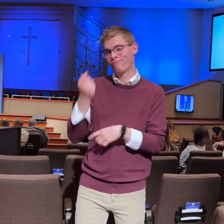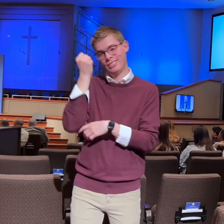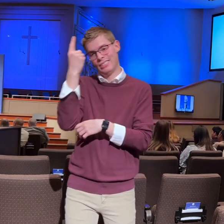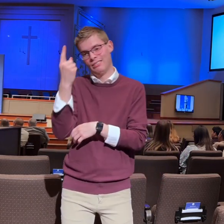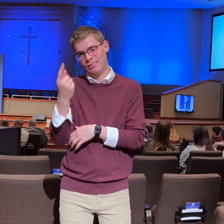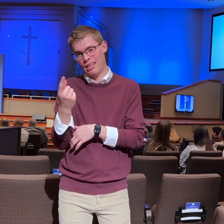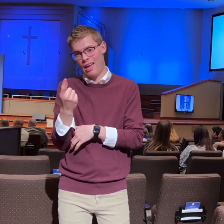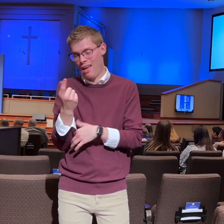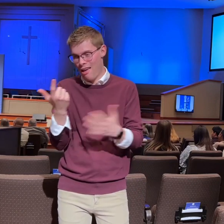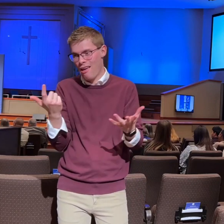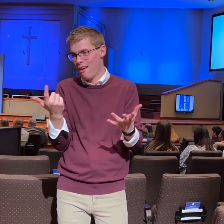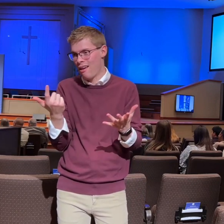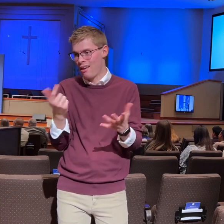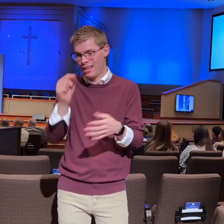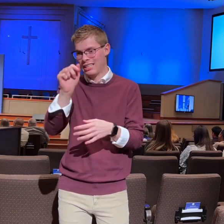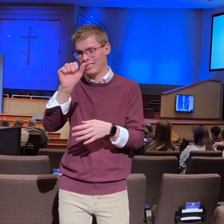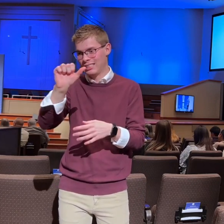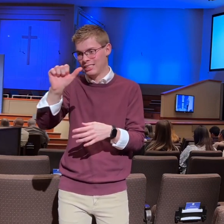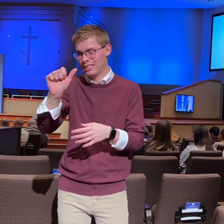time ago.